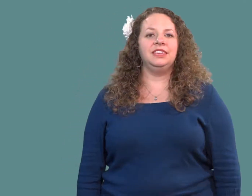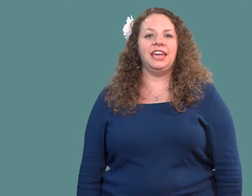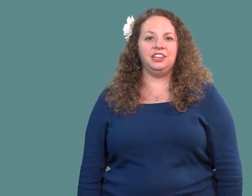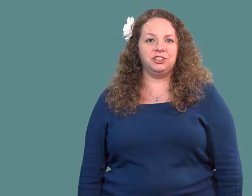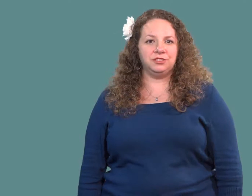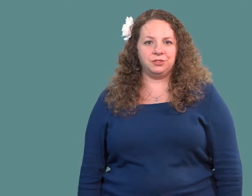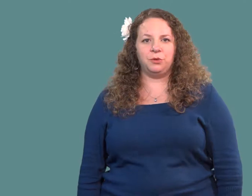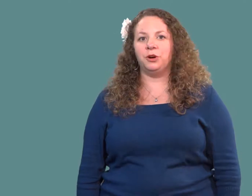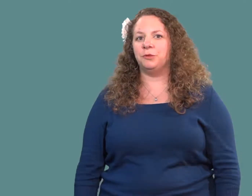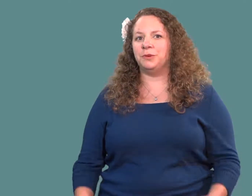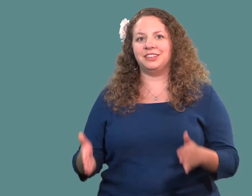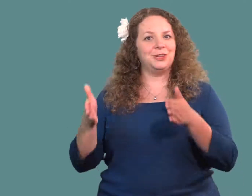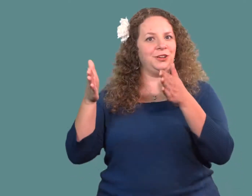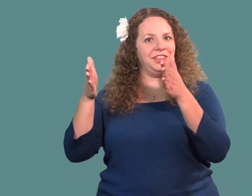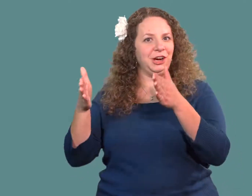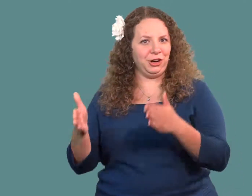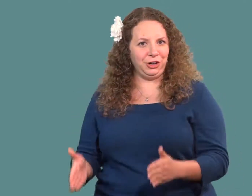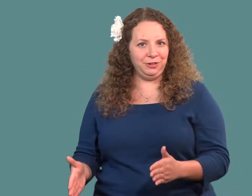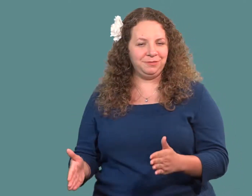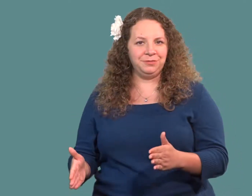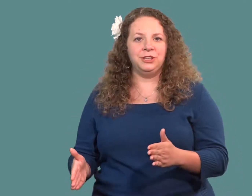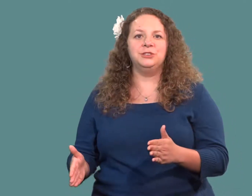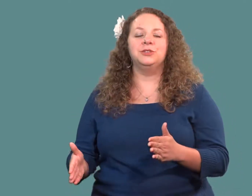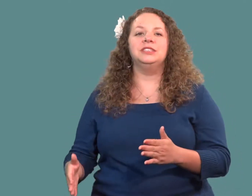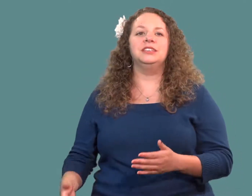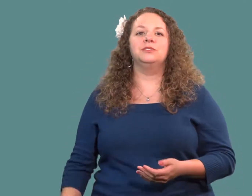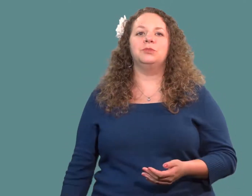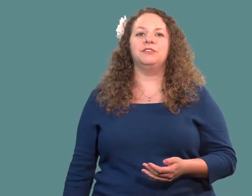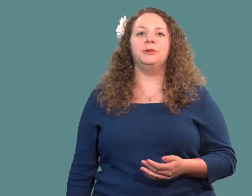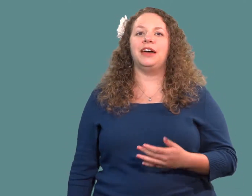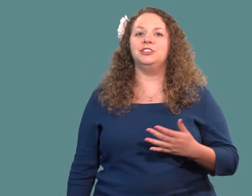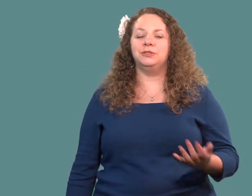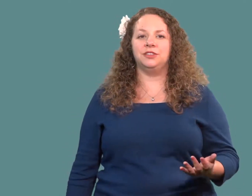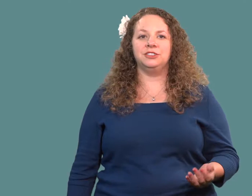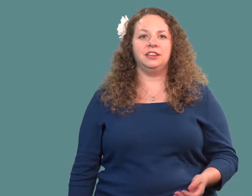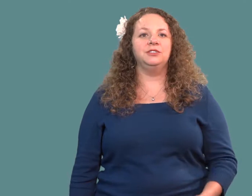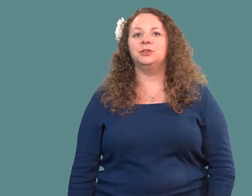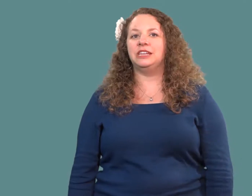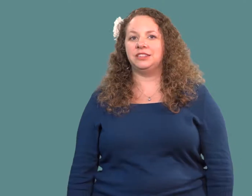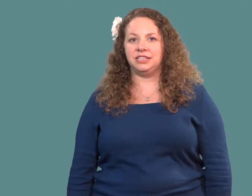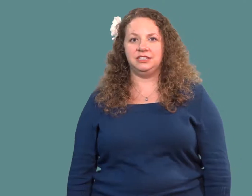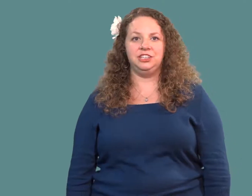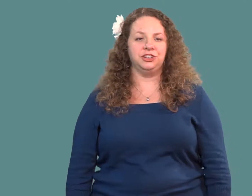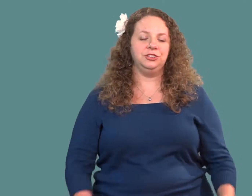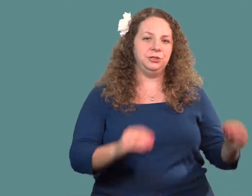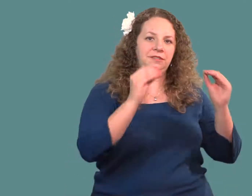The agent, or what we like to call the So this is whenever you add it to another sign. So like the sign teacher, so you have the